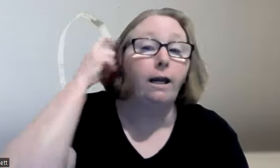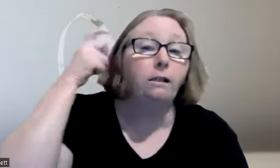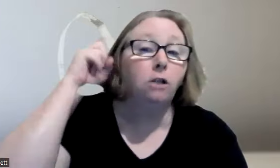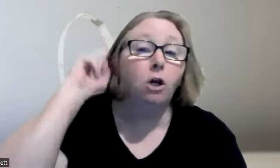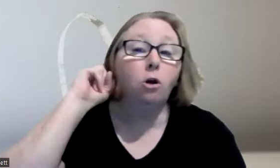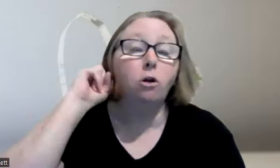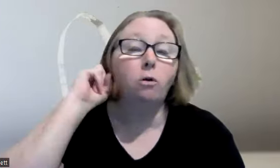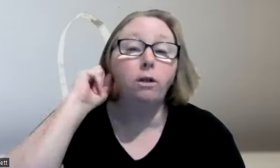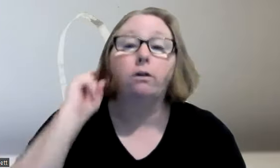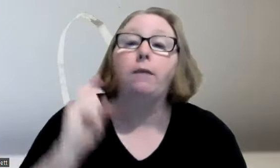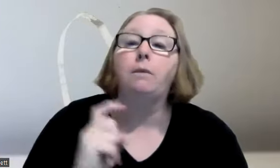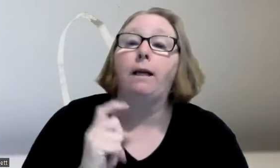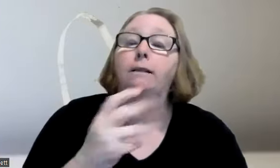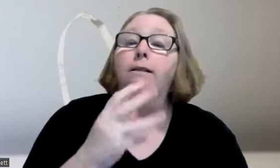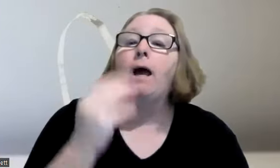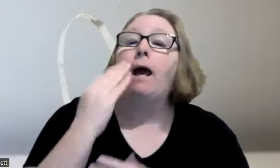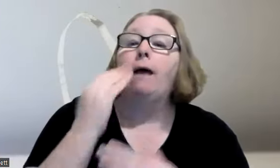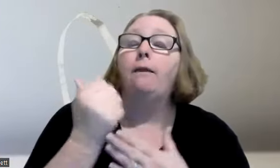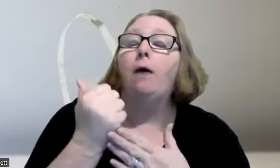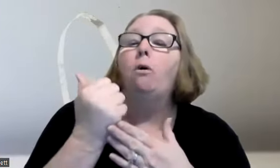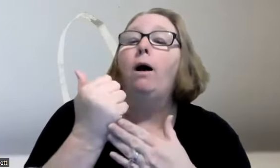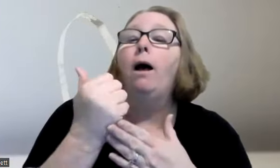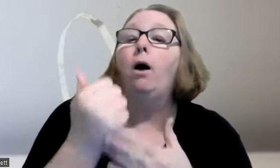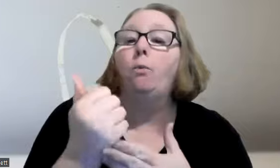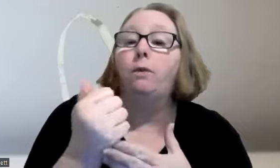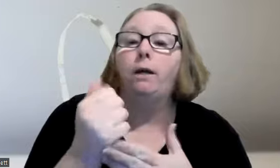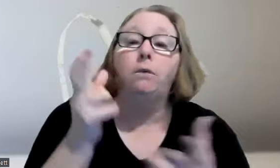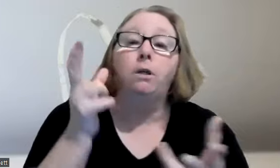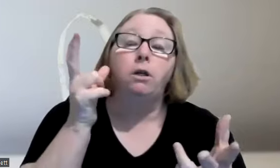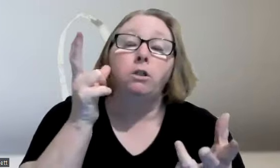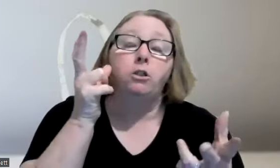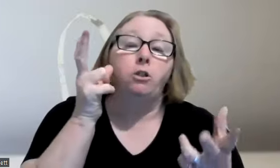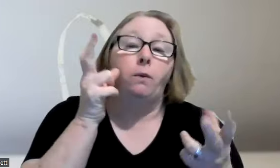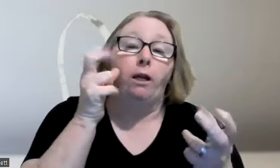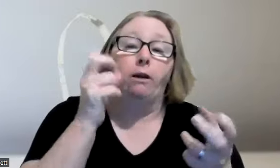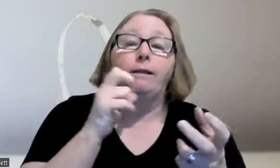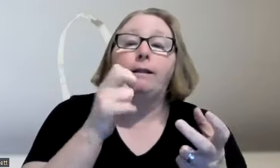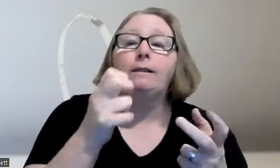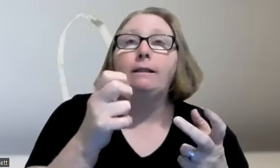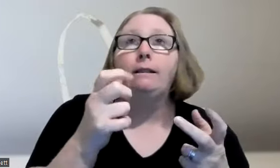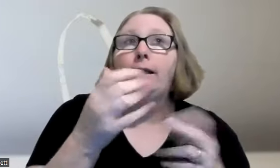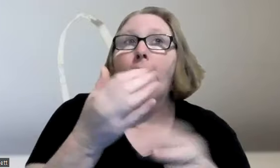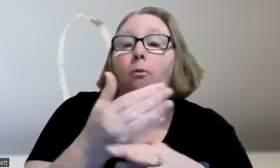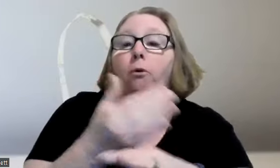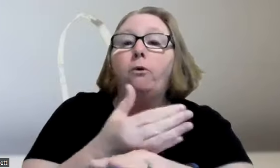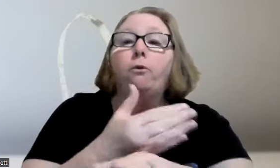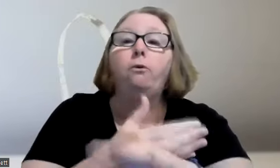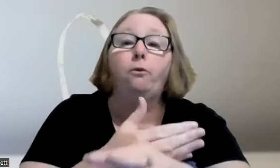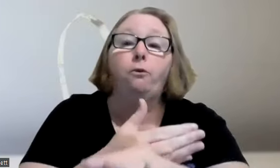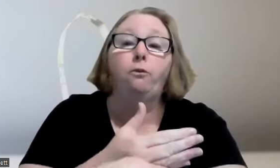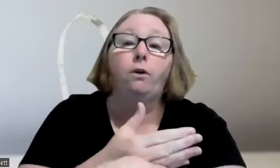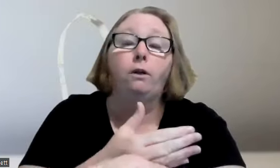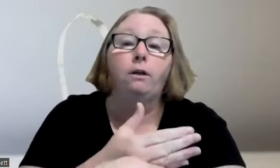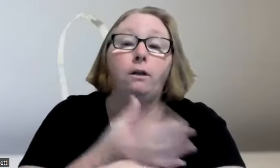aids or cochlear implant, and that will help them to hear. It doesn't improve